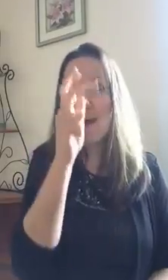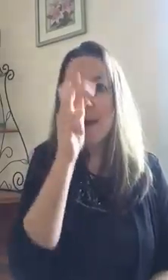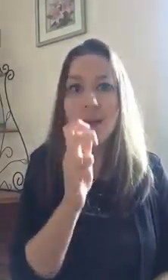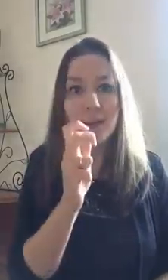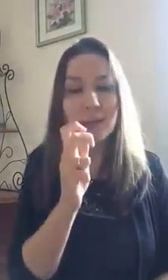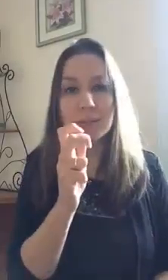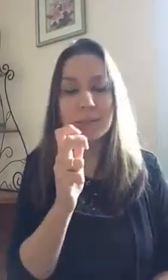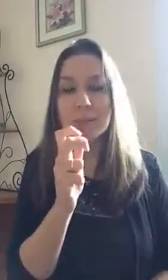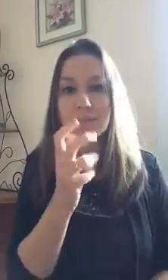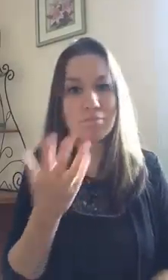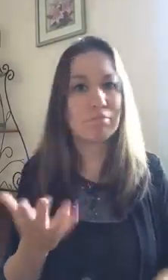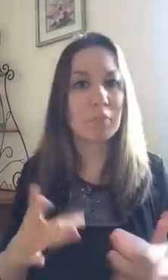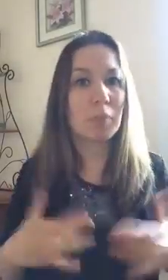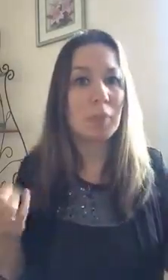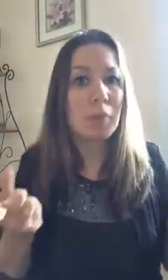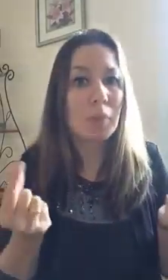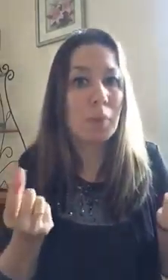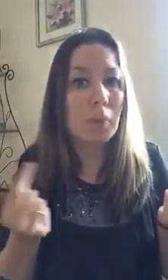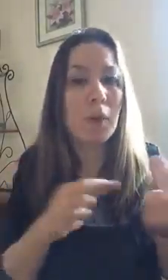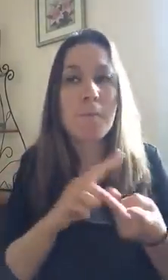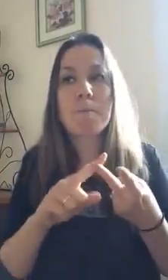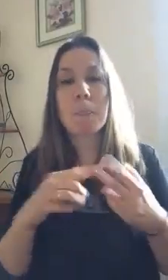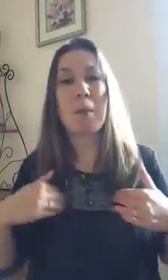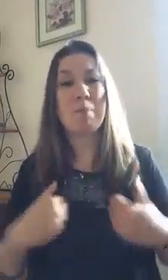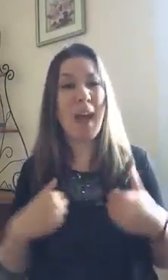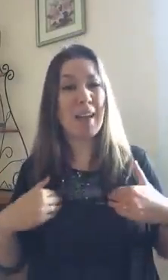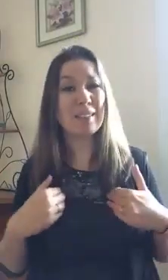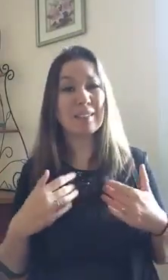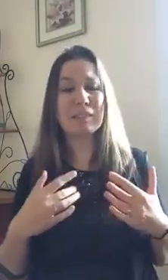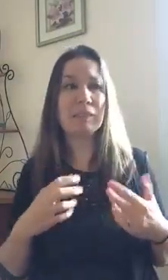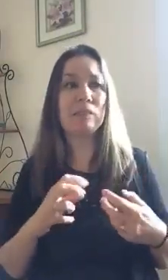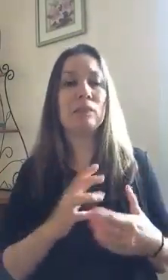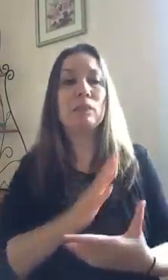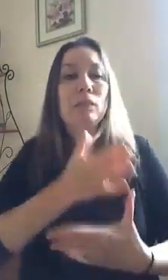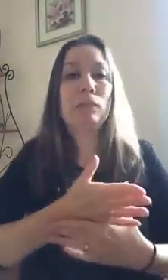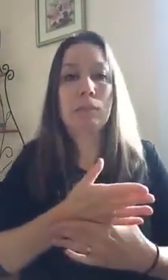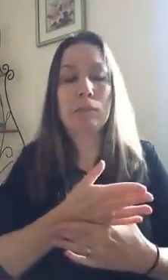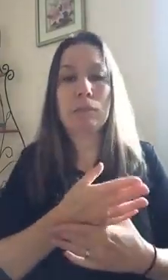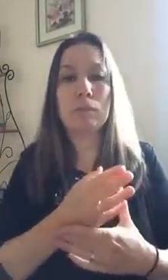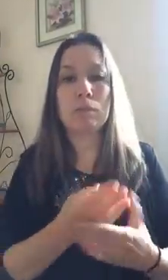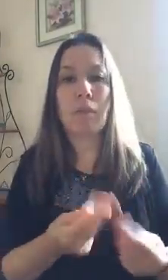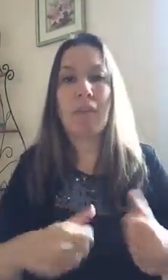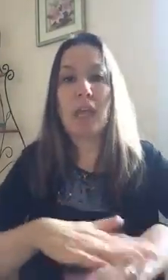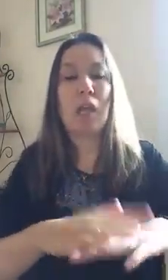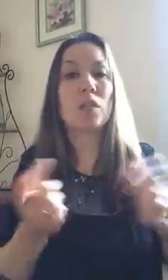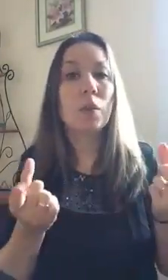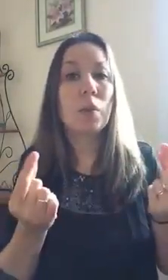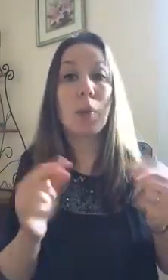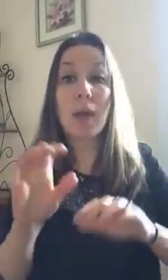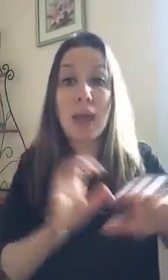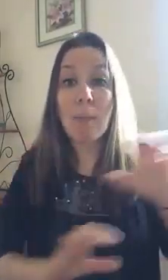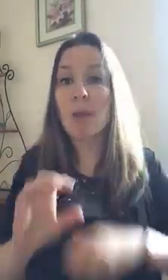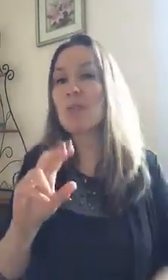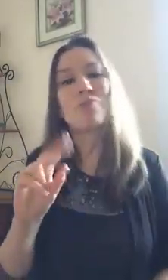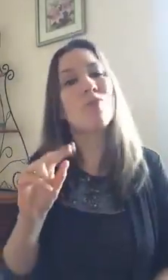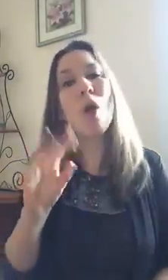problem with insects or with pests bothering the plants, they don't use chemicals. They use the essential oils that they